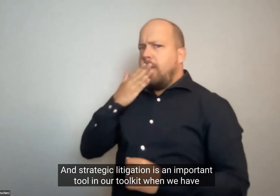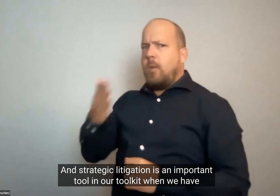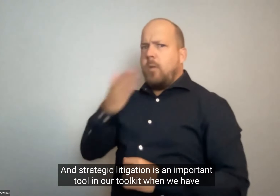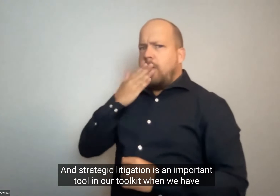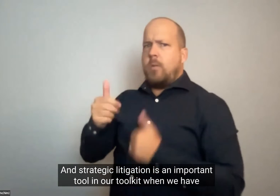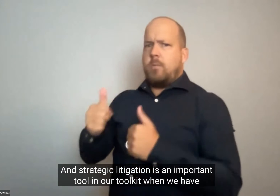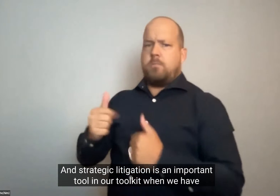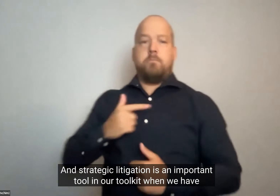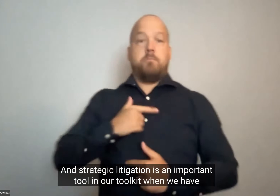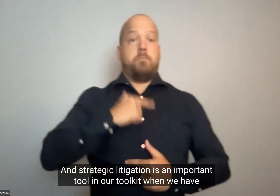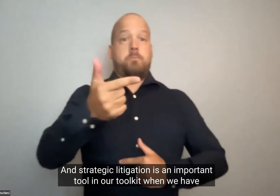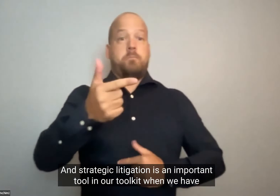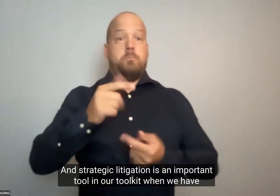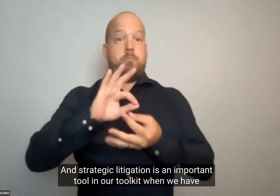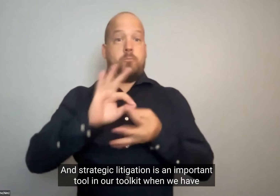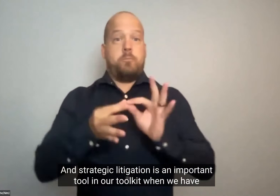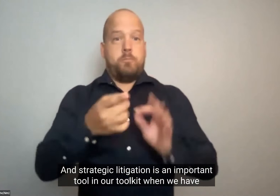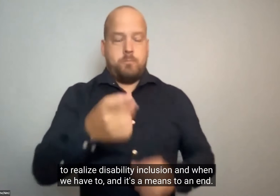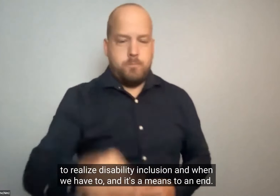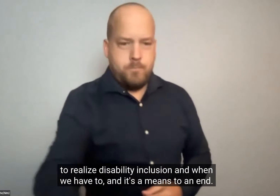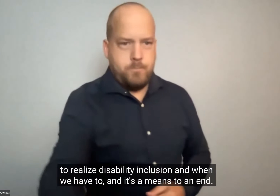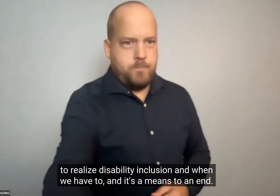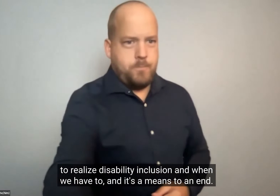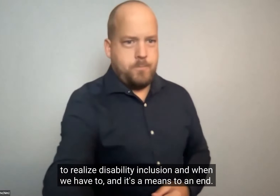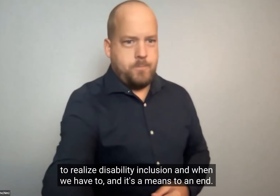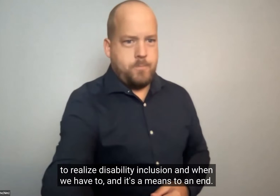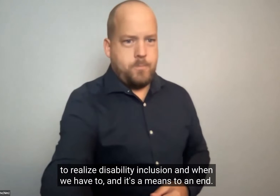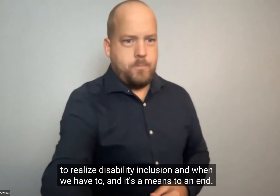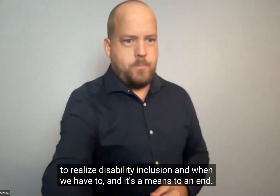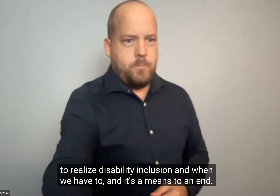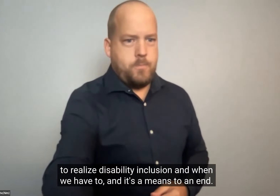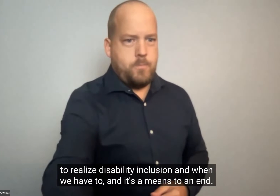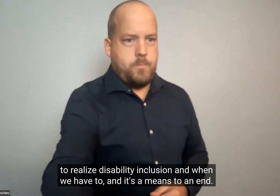tool in our toolkit when we have to realize